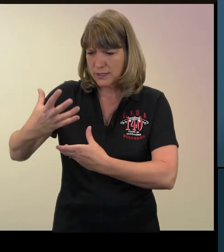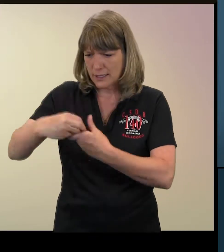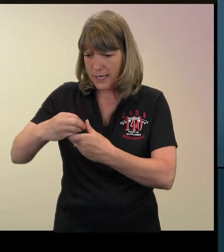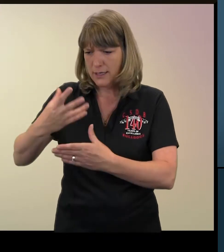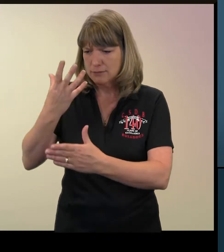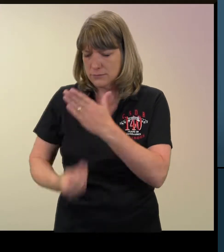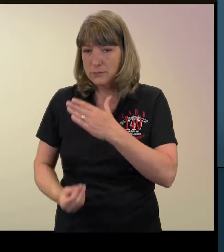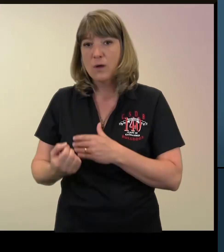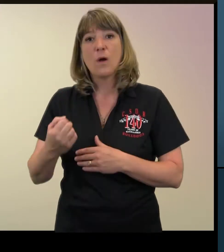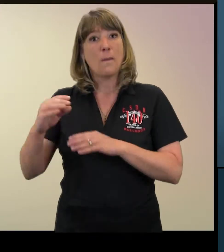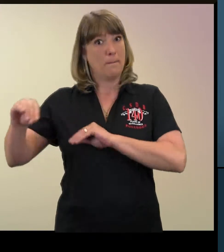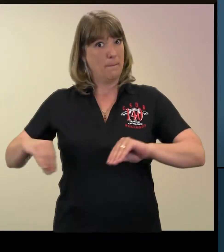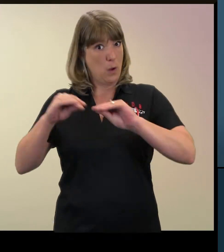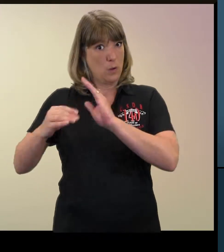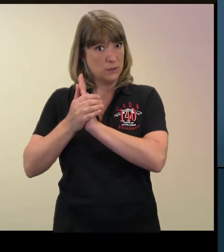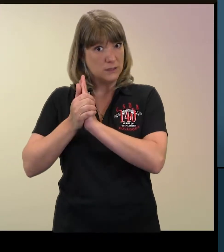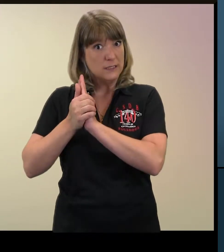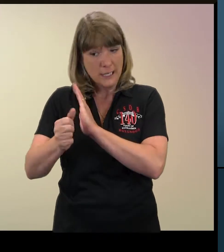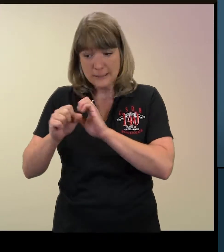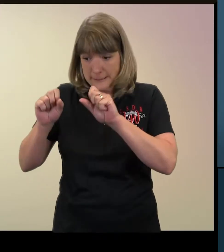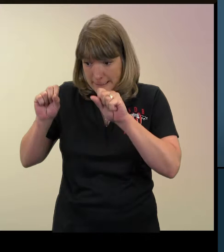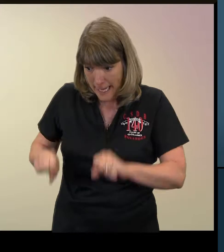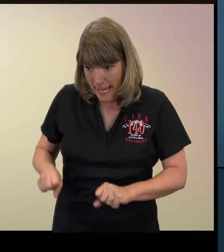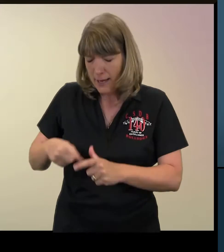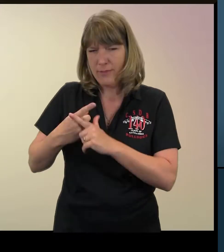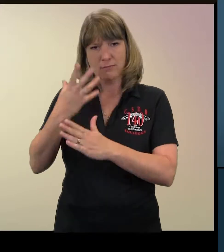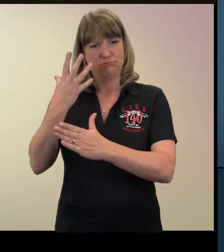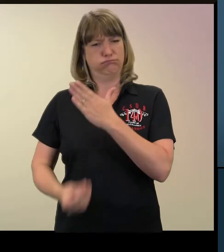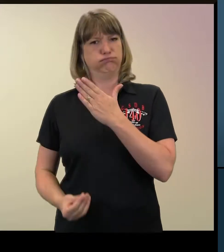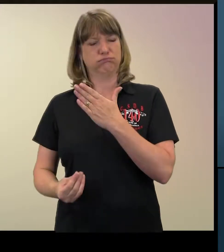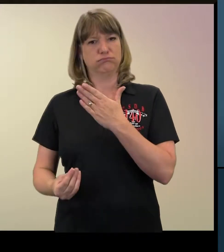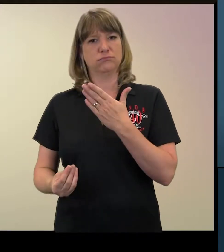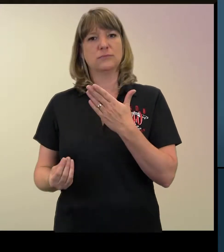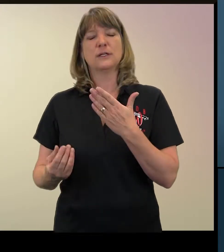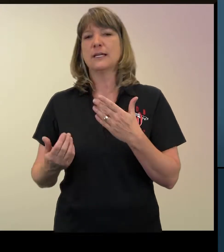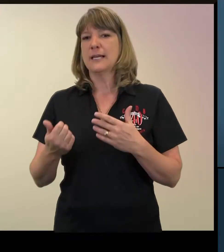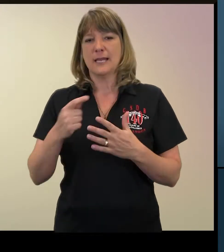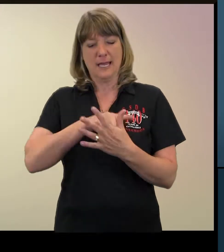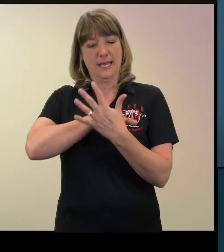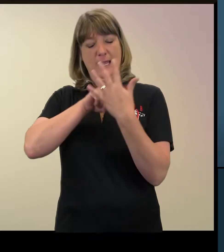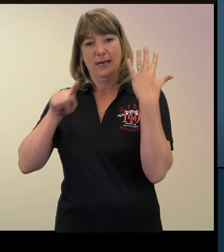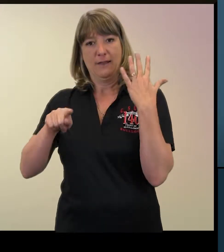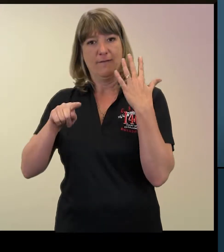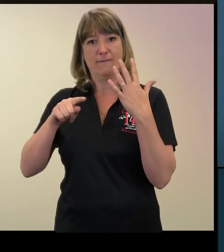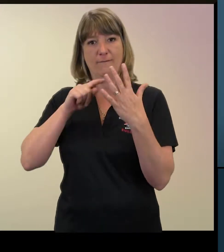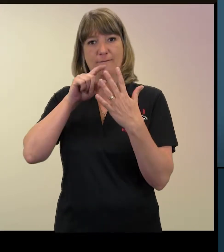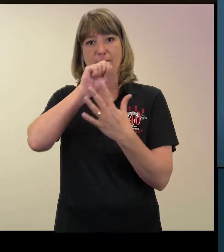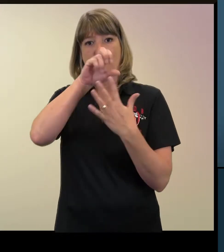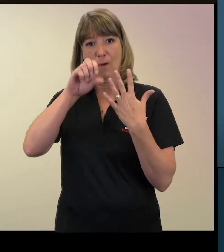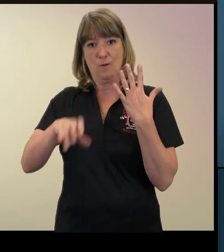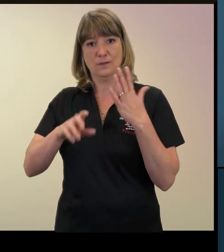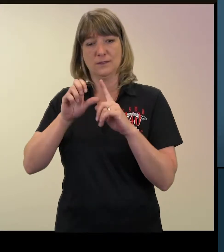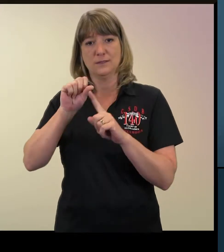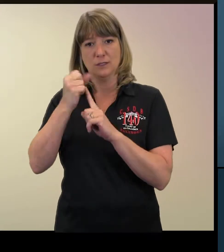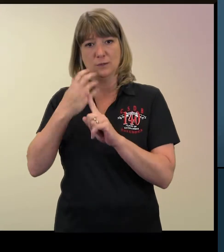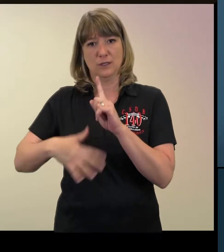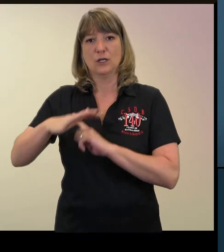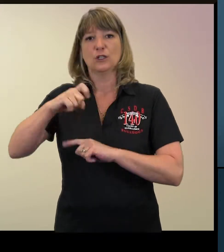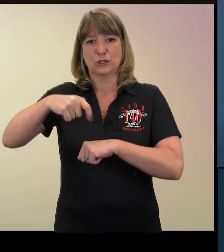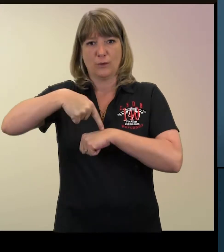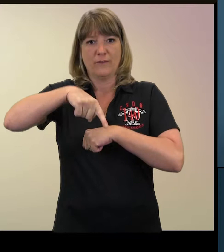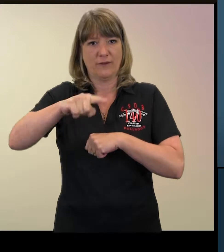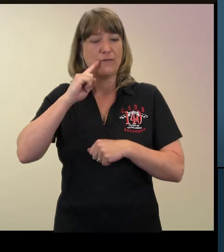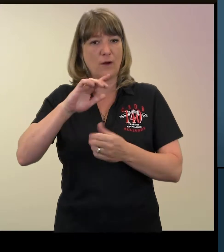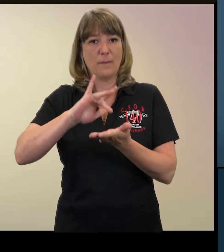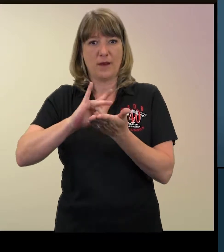motor skills that they were able to do previously, in any of those situations, they should be referred for medical